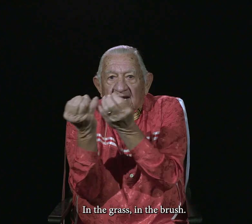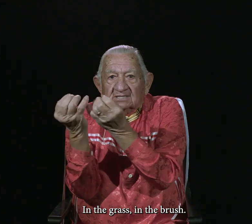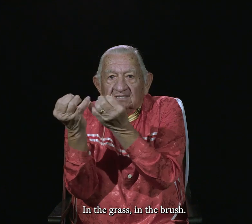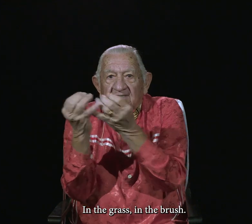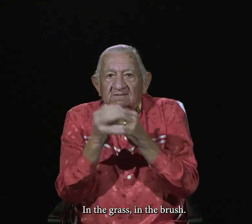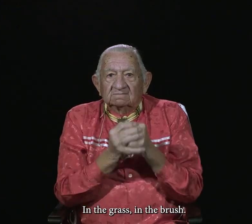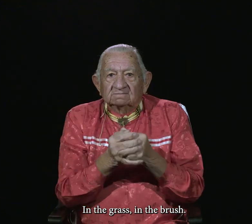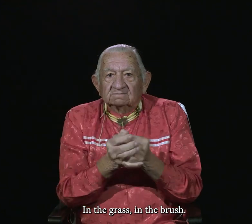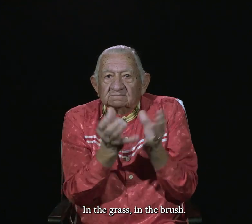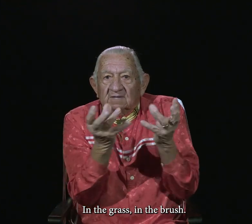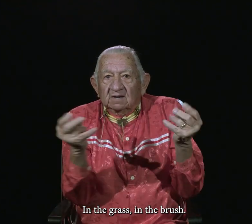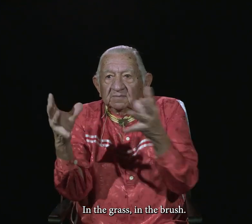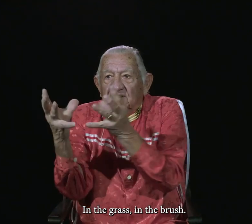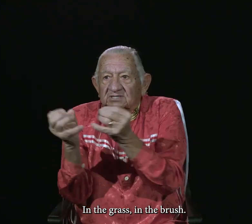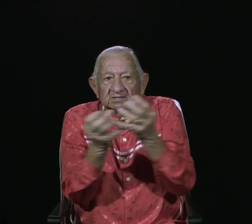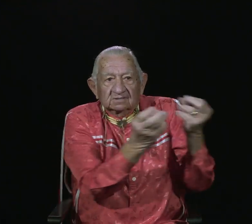grass, in the brush.